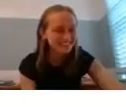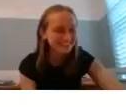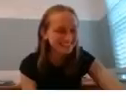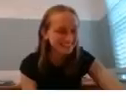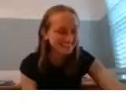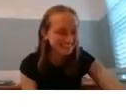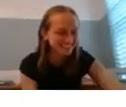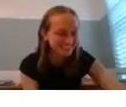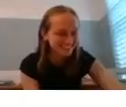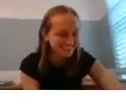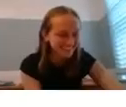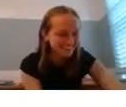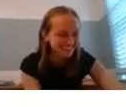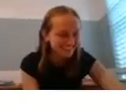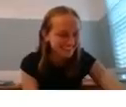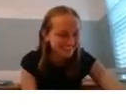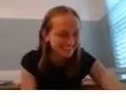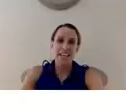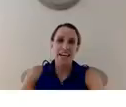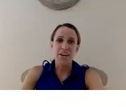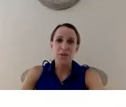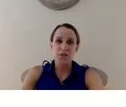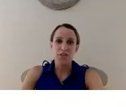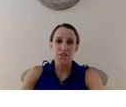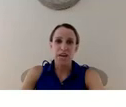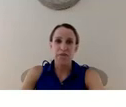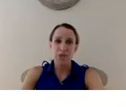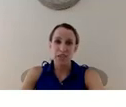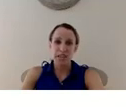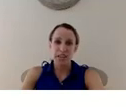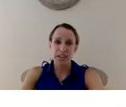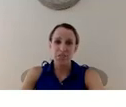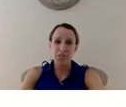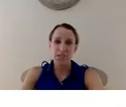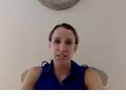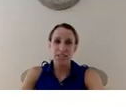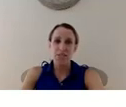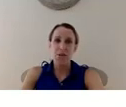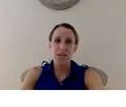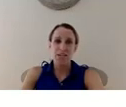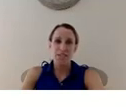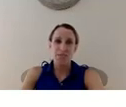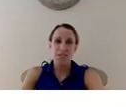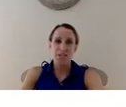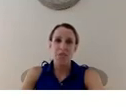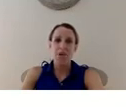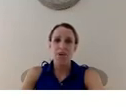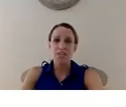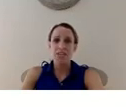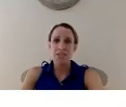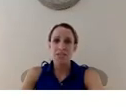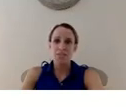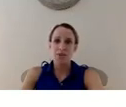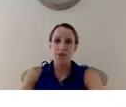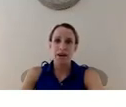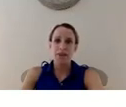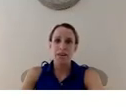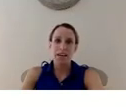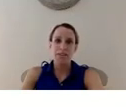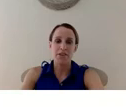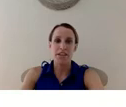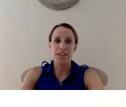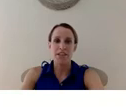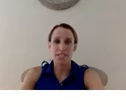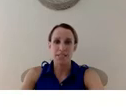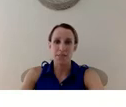you um sarah kellogg wonderful job lauren and kara you presented so well on a subject that we all need to learn more about